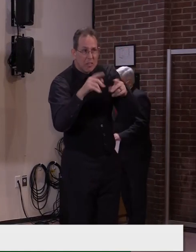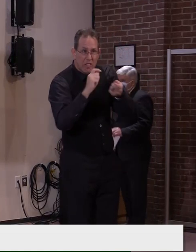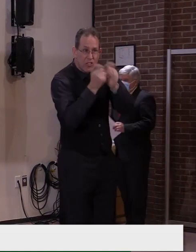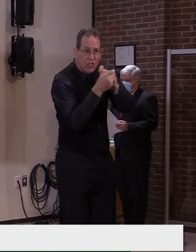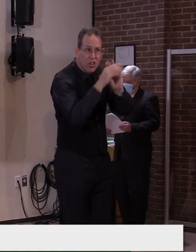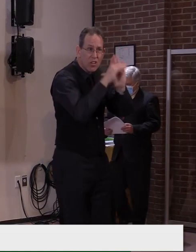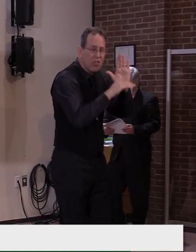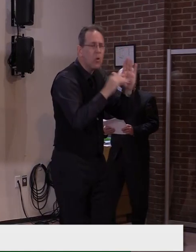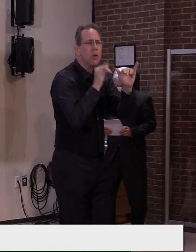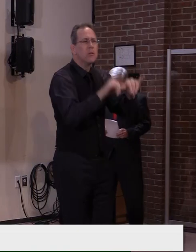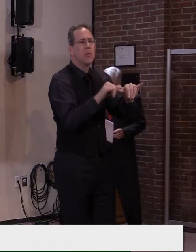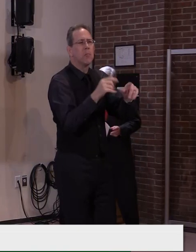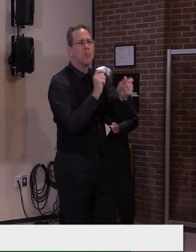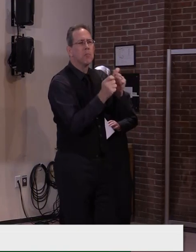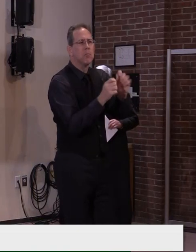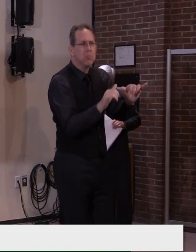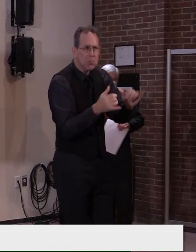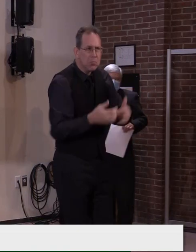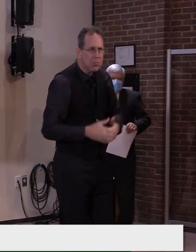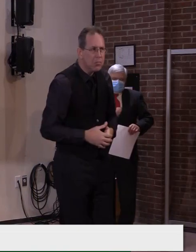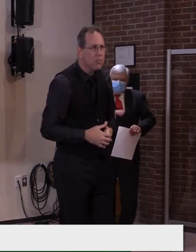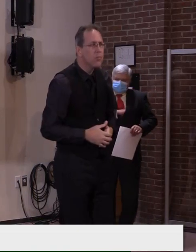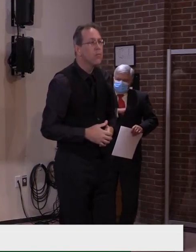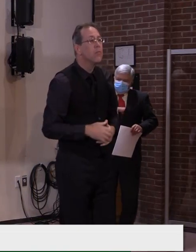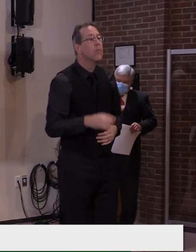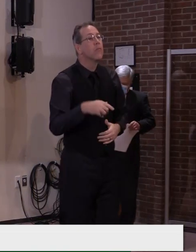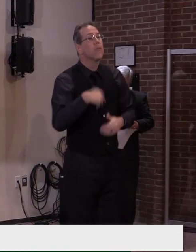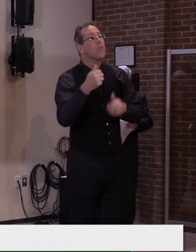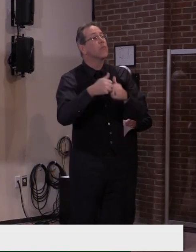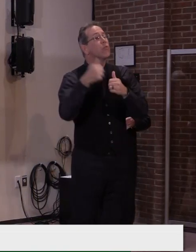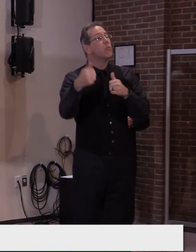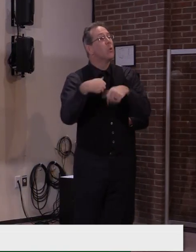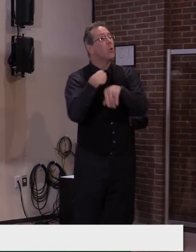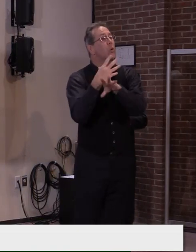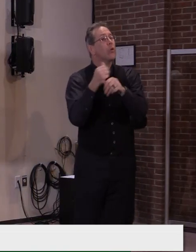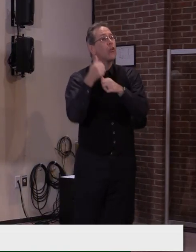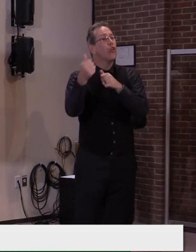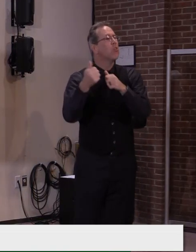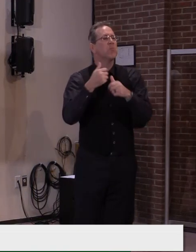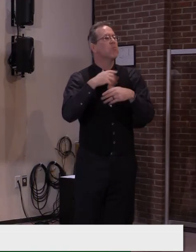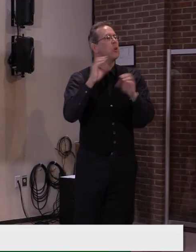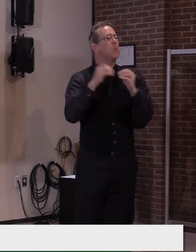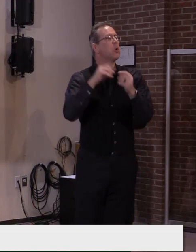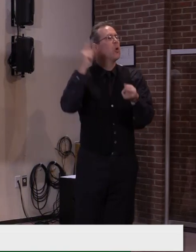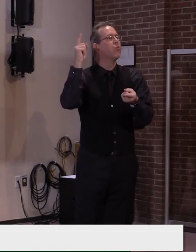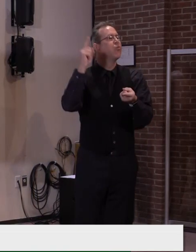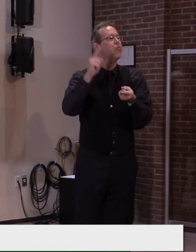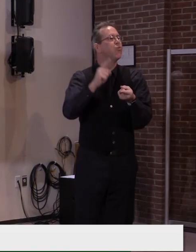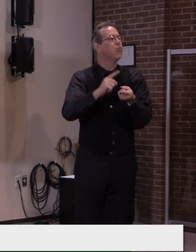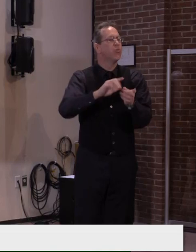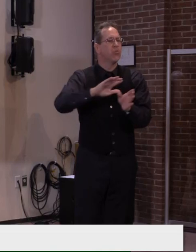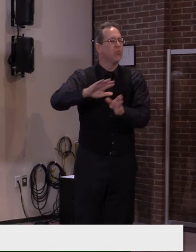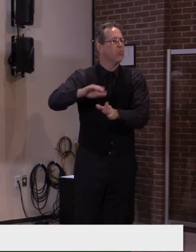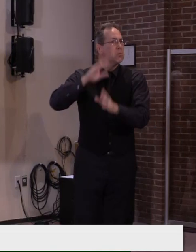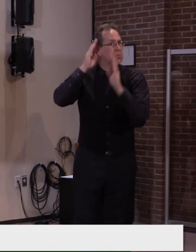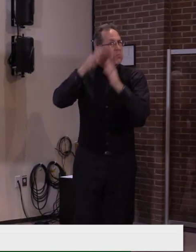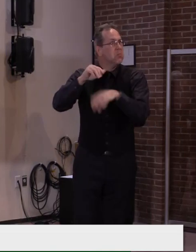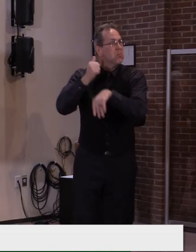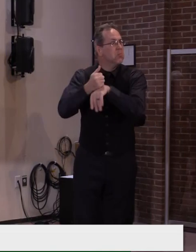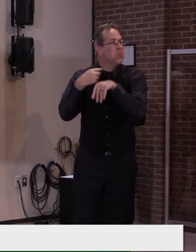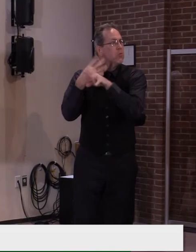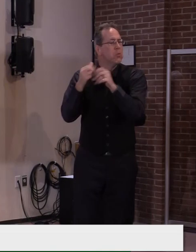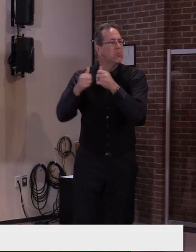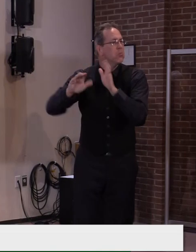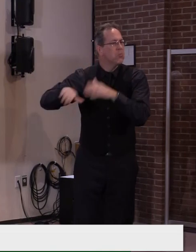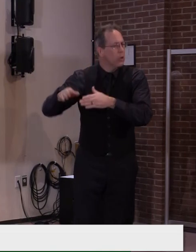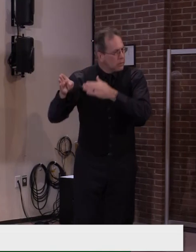Remote learning, like we saw last year, is not a policy under active consideration at this point. I expect we will see some intermittent school